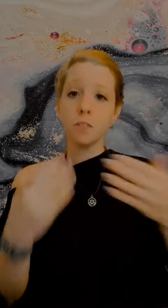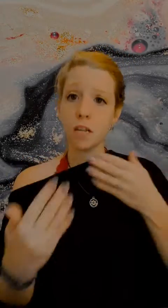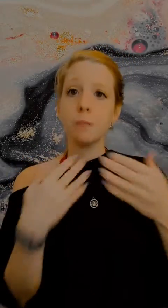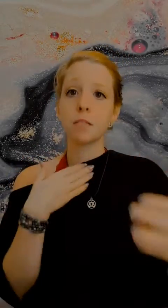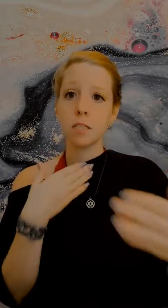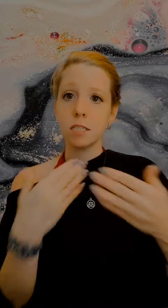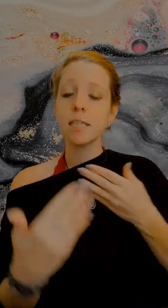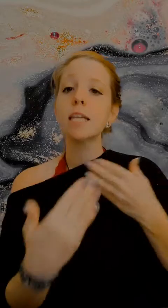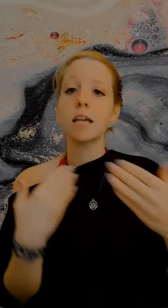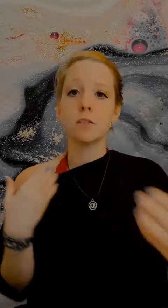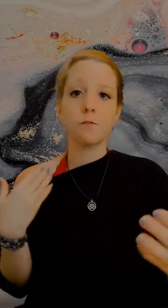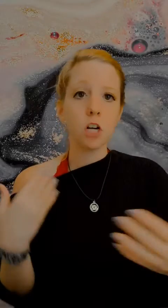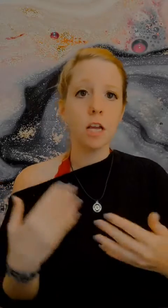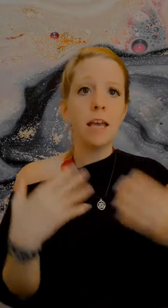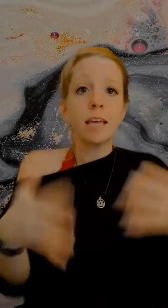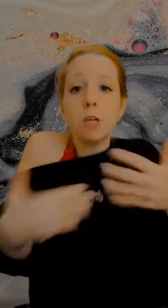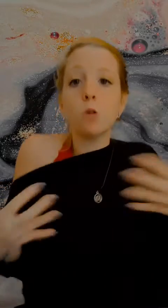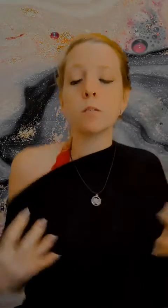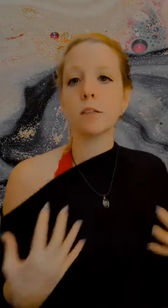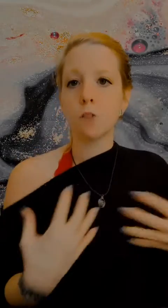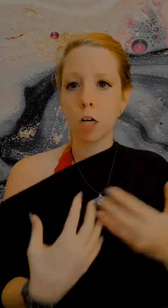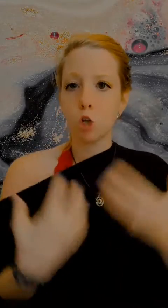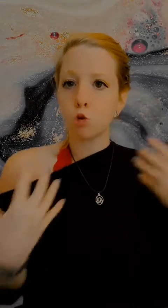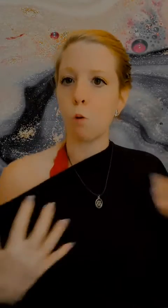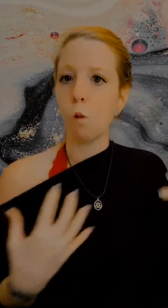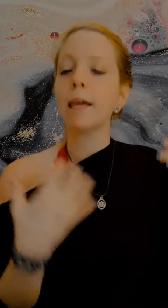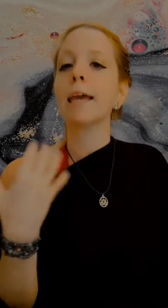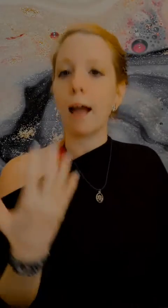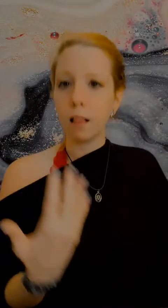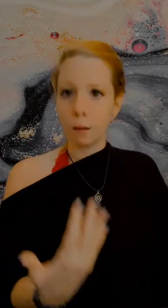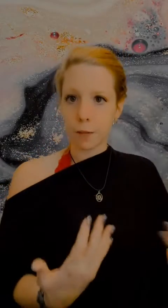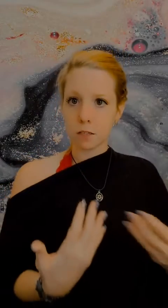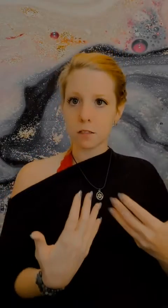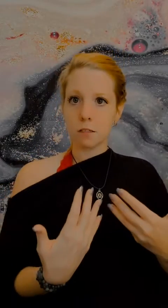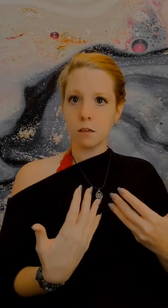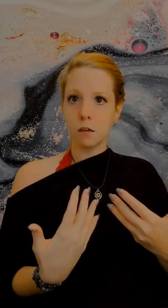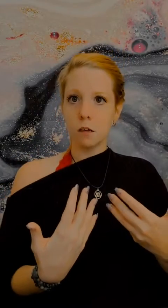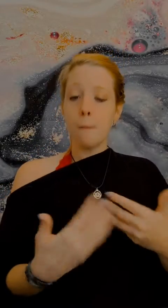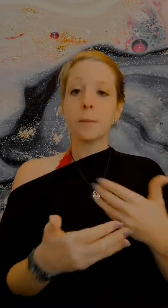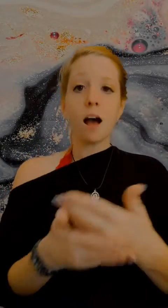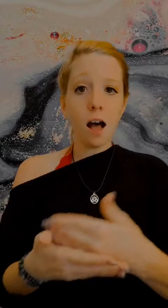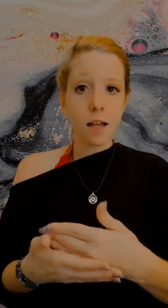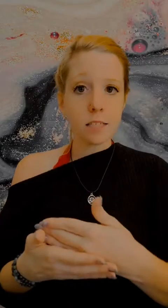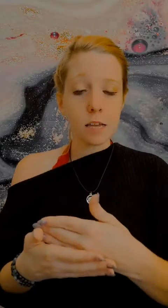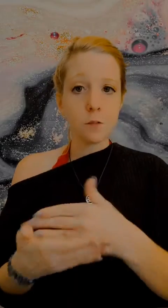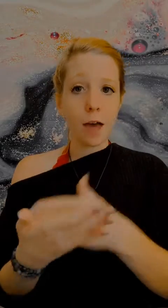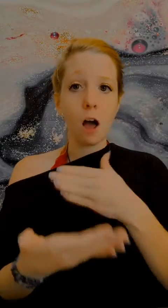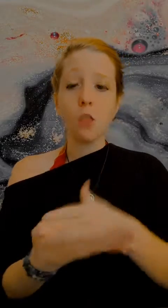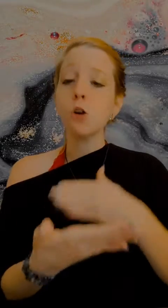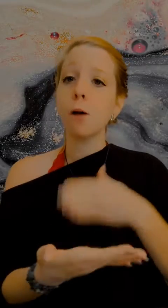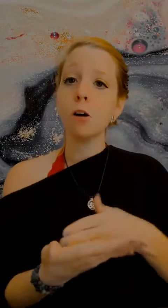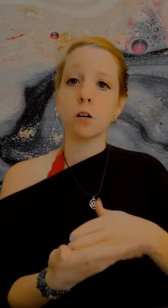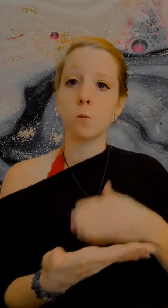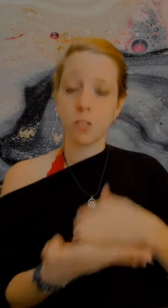oftentimes is seen as can be used as a very controlling element. Because if that other partner was to